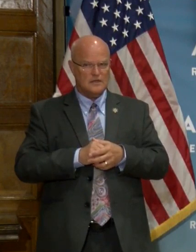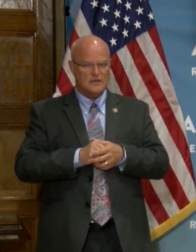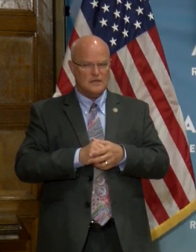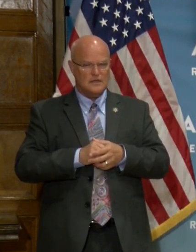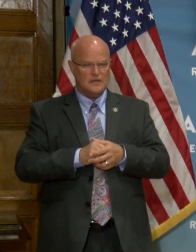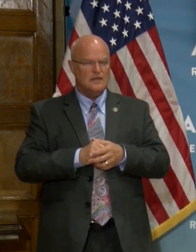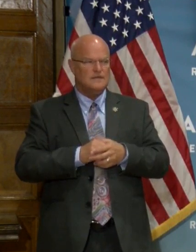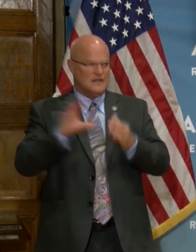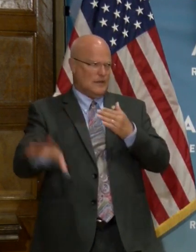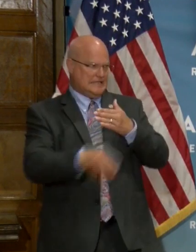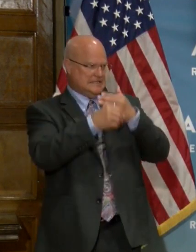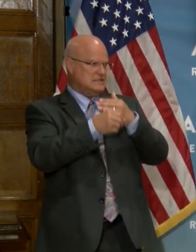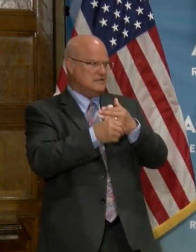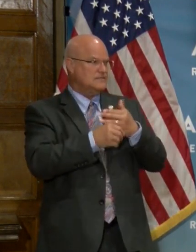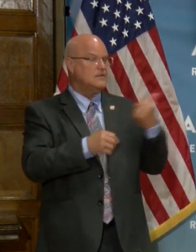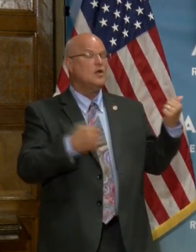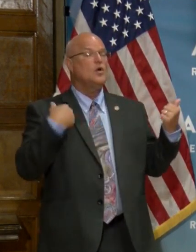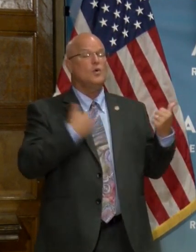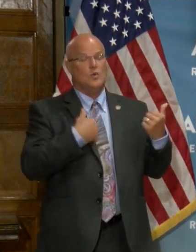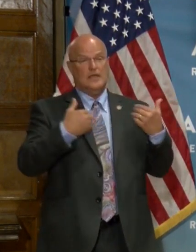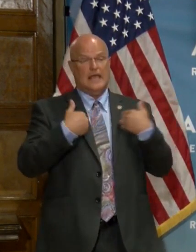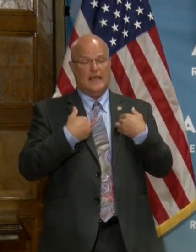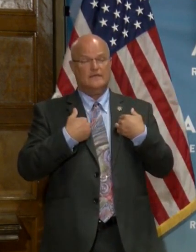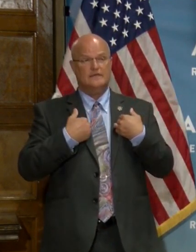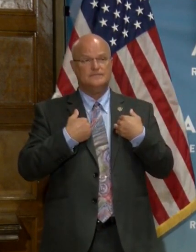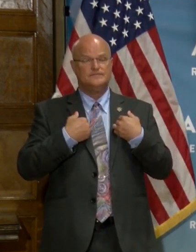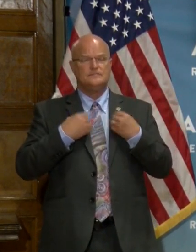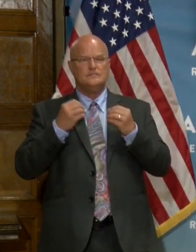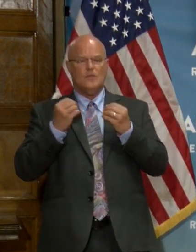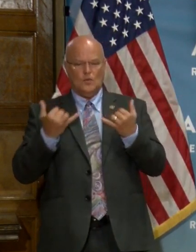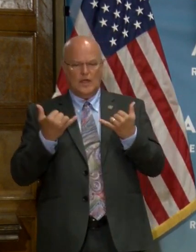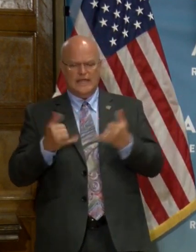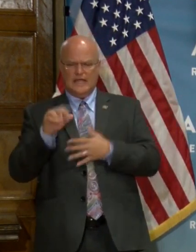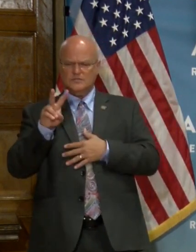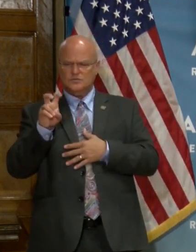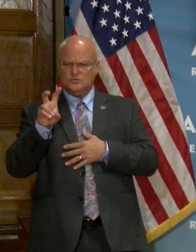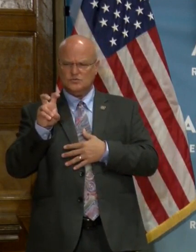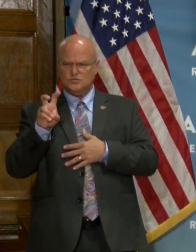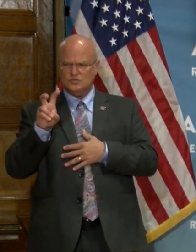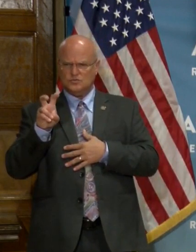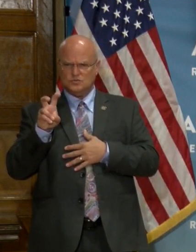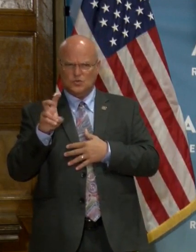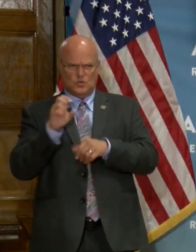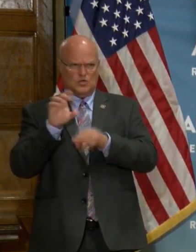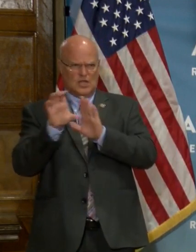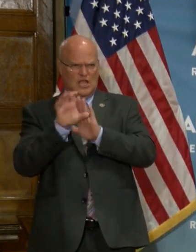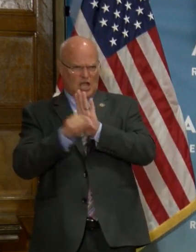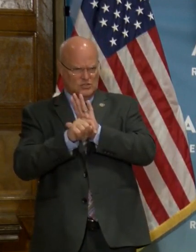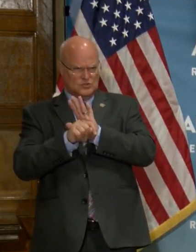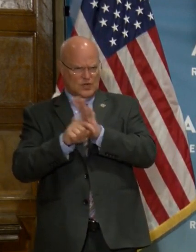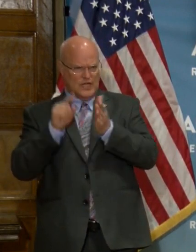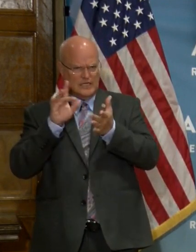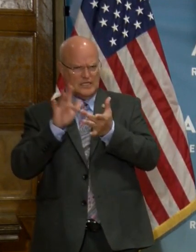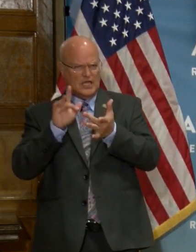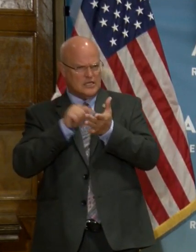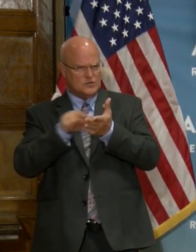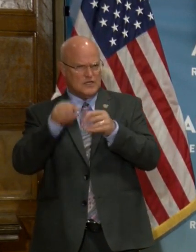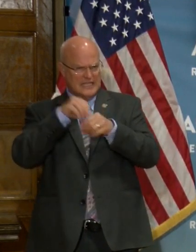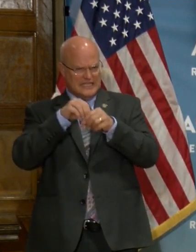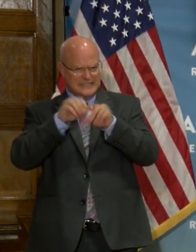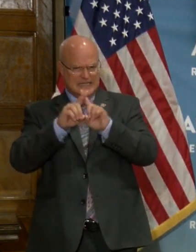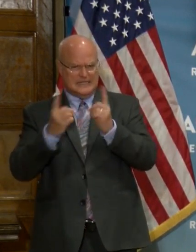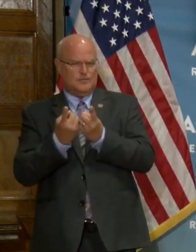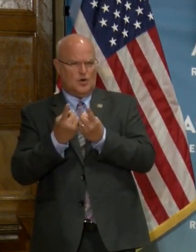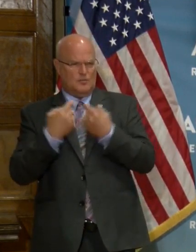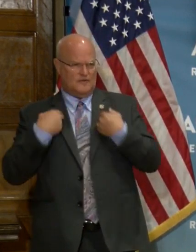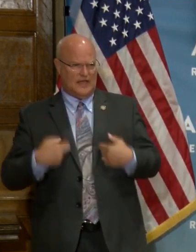These will be in addition. Yeah, so we have over 200 current contract tracers within the